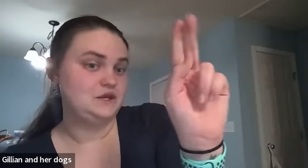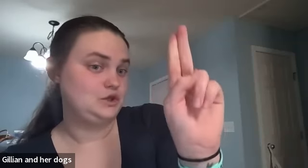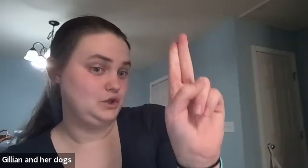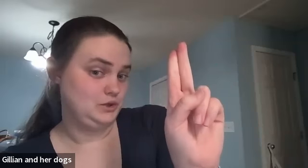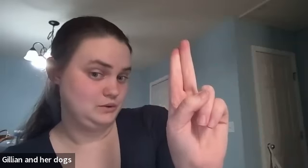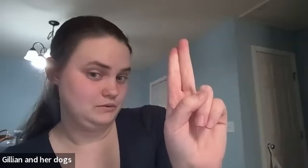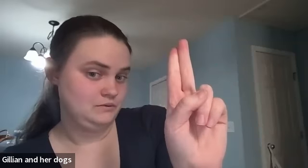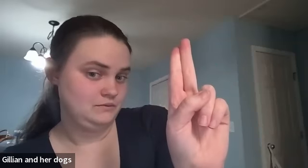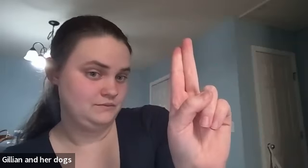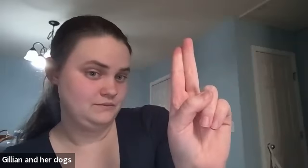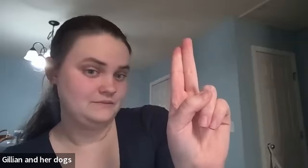Then U.